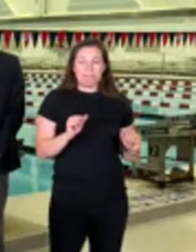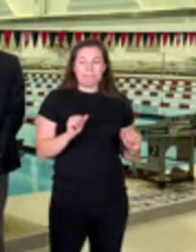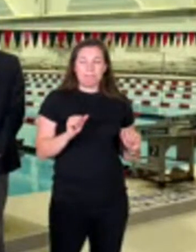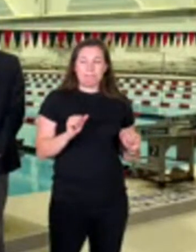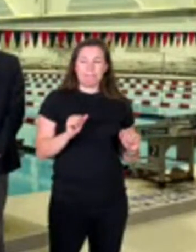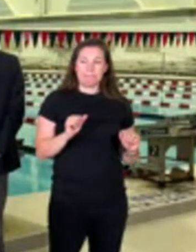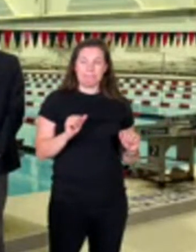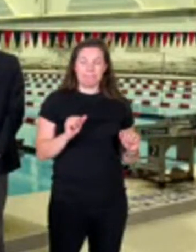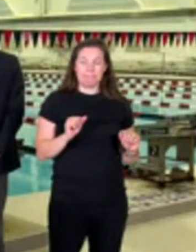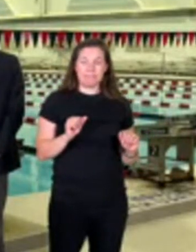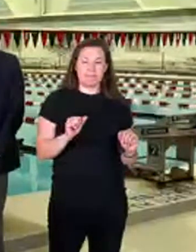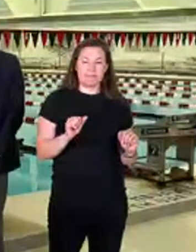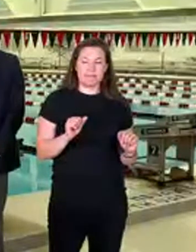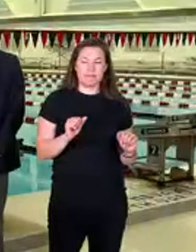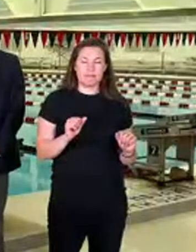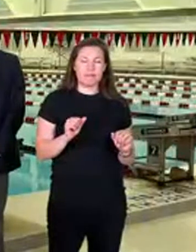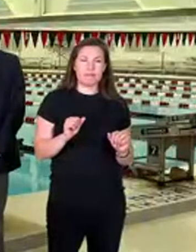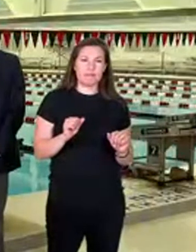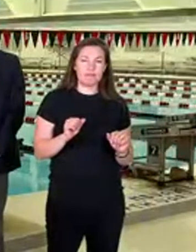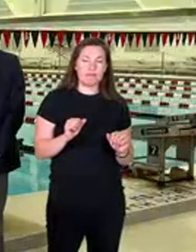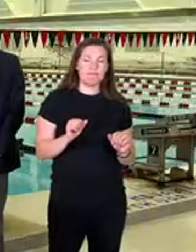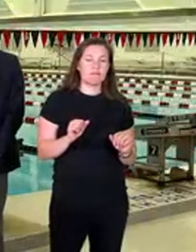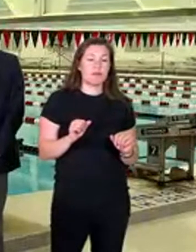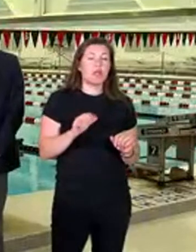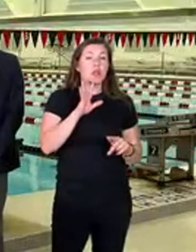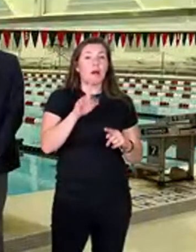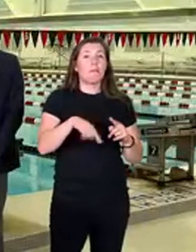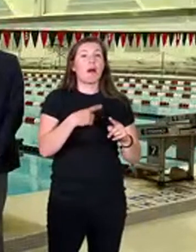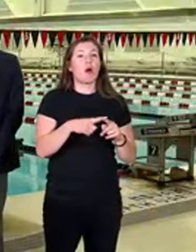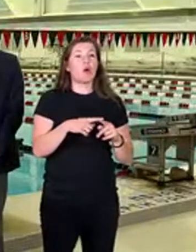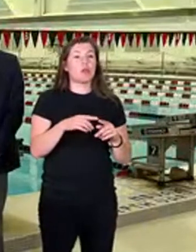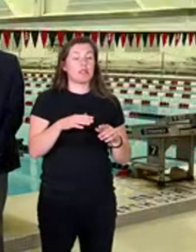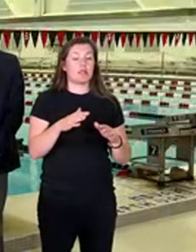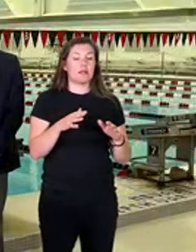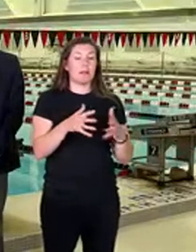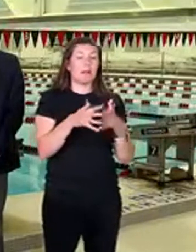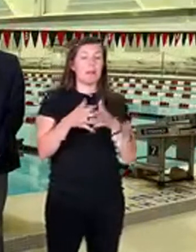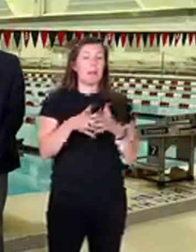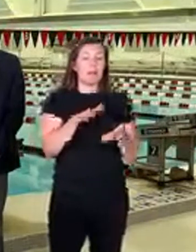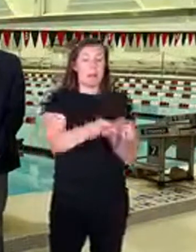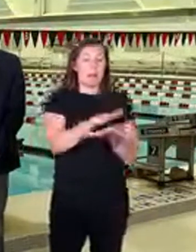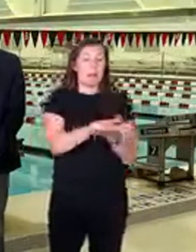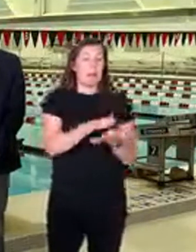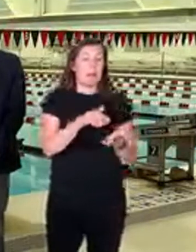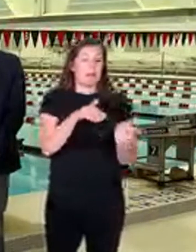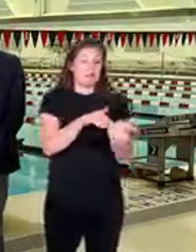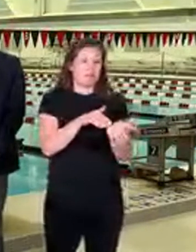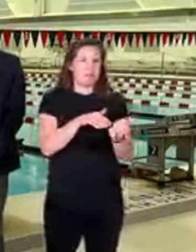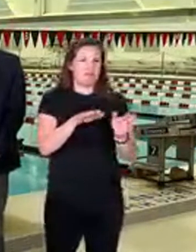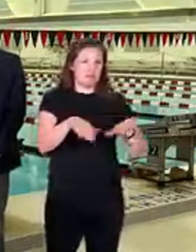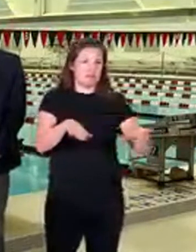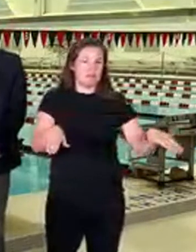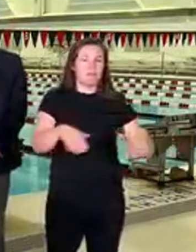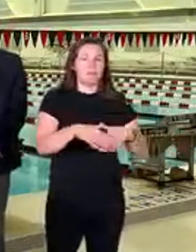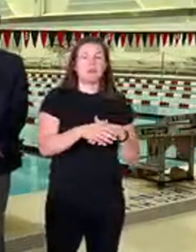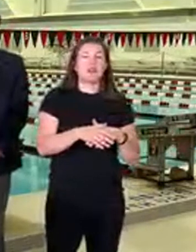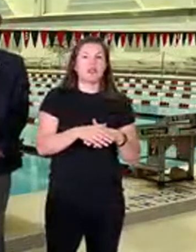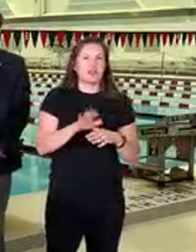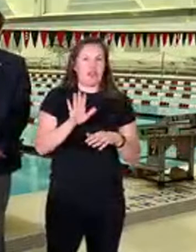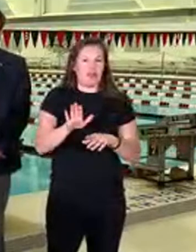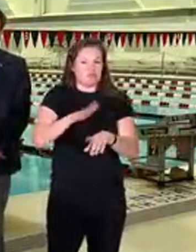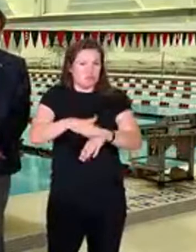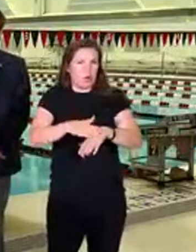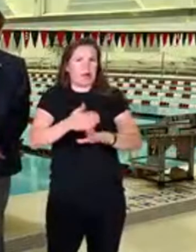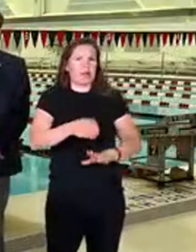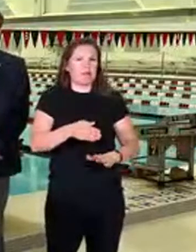we also are talking about what the American Academy of Pediatrics also offers for precautions against injury and drowning.